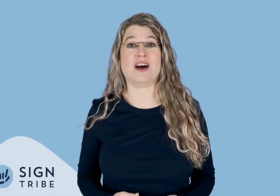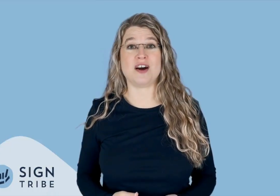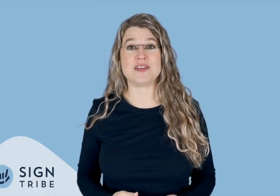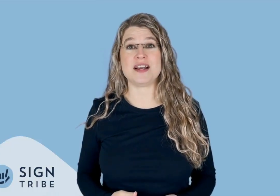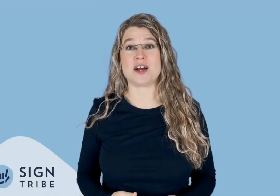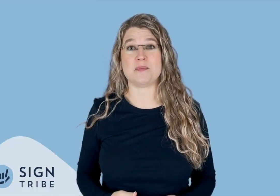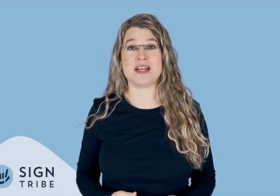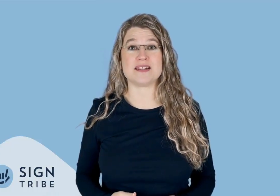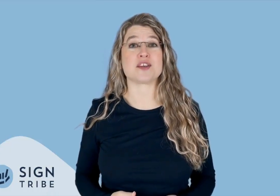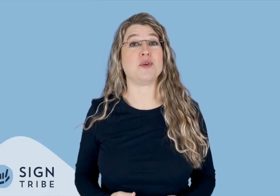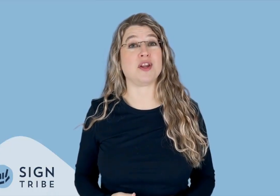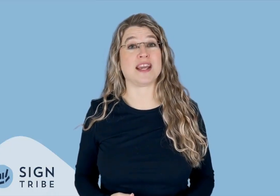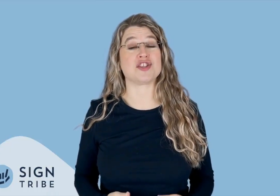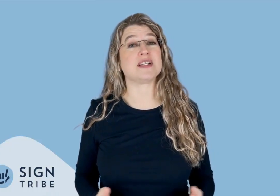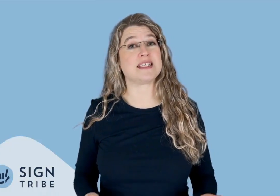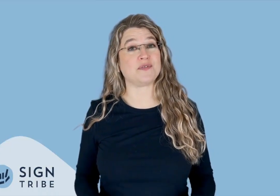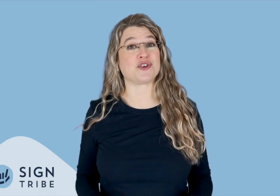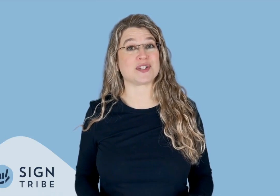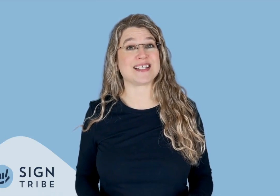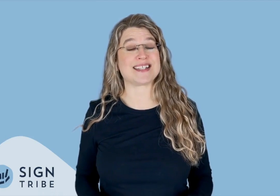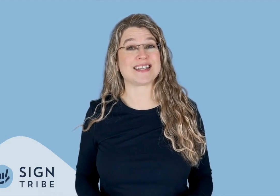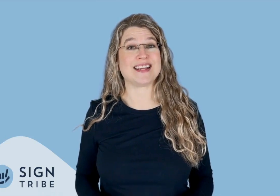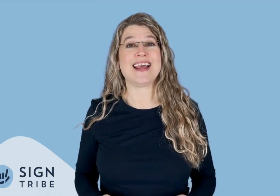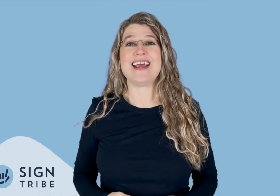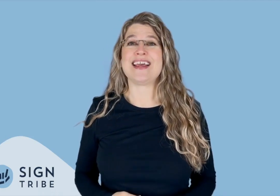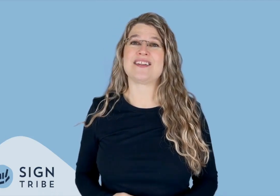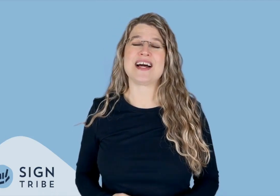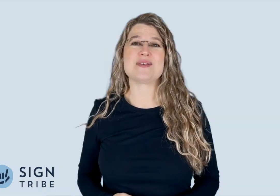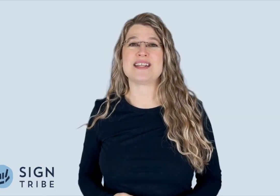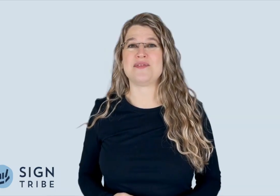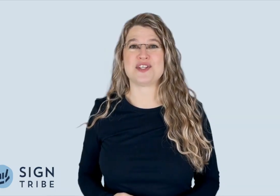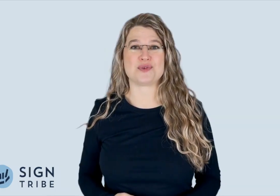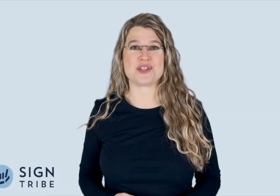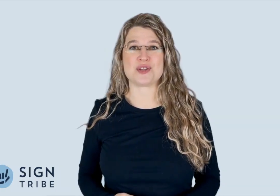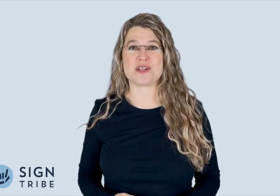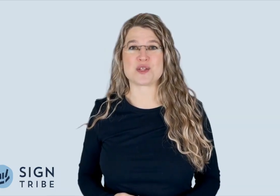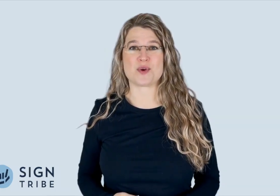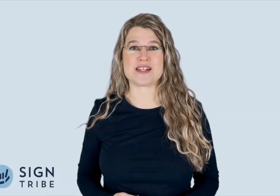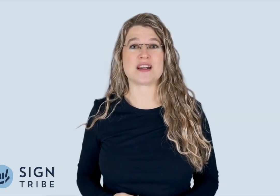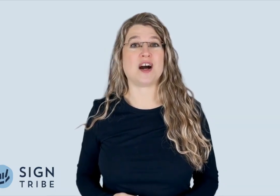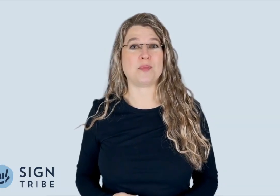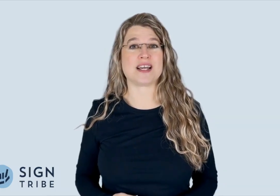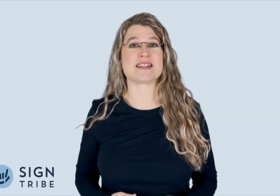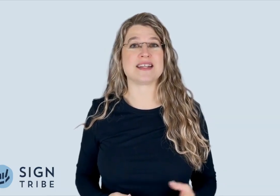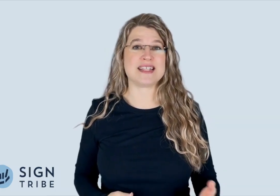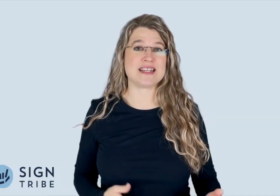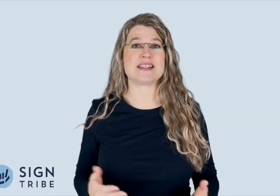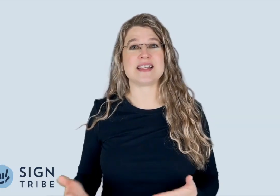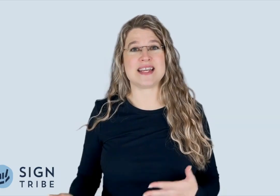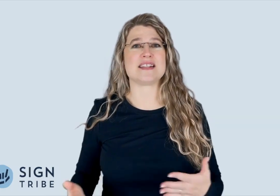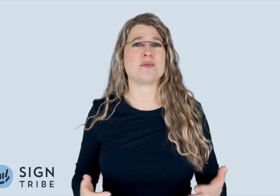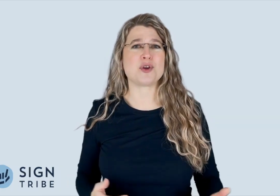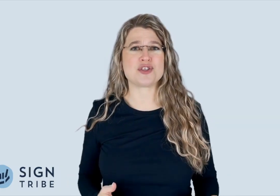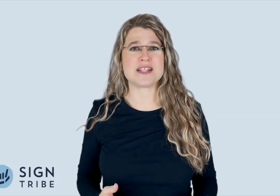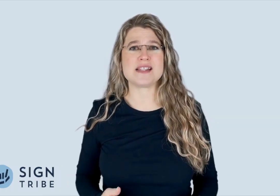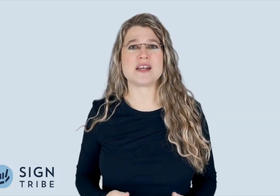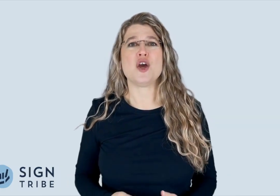often accompanies communication difficulties. It allows individuals to express complex ideas, needs, and emotions